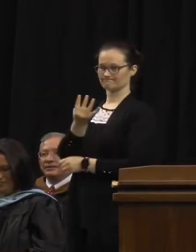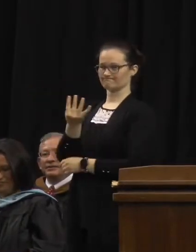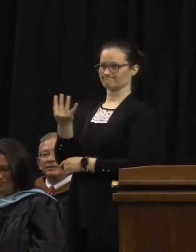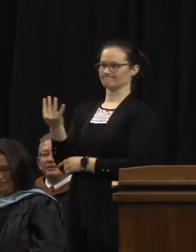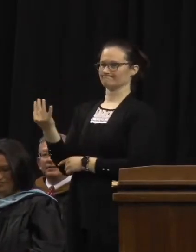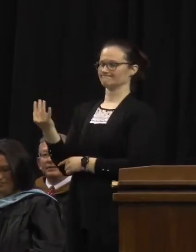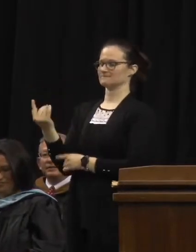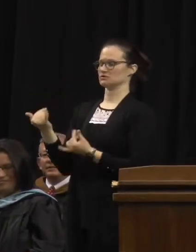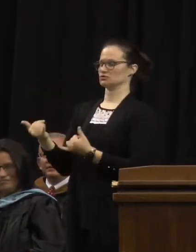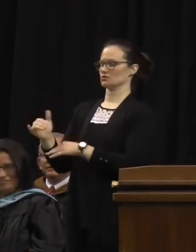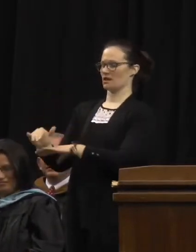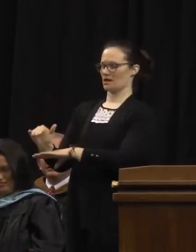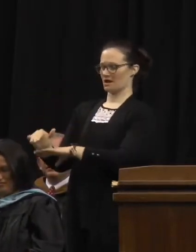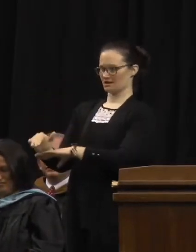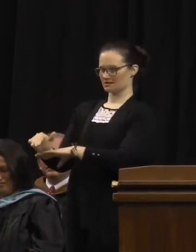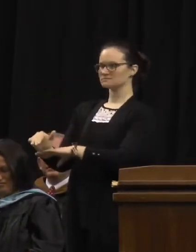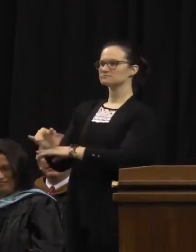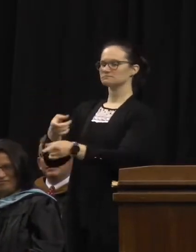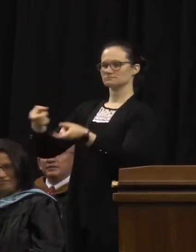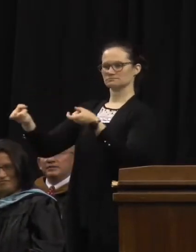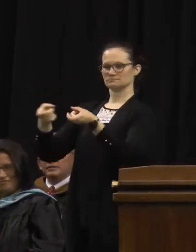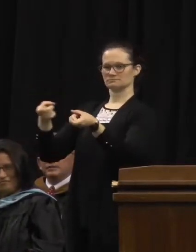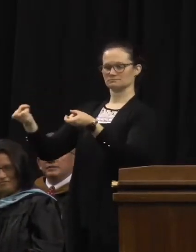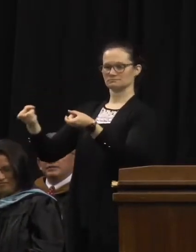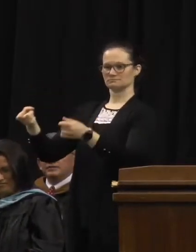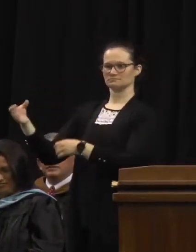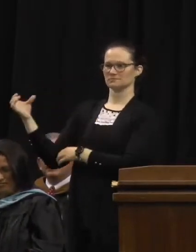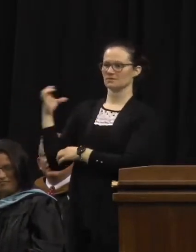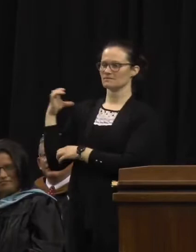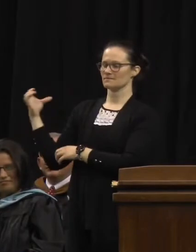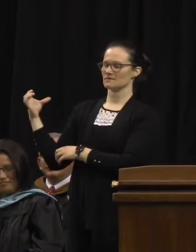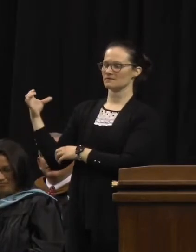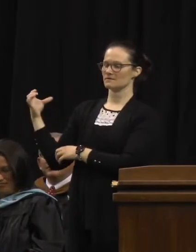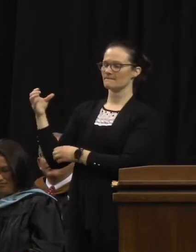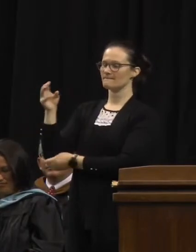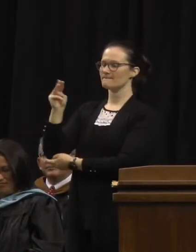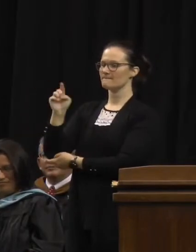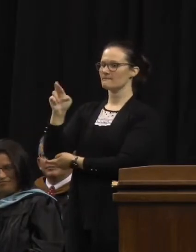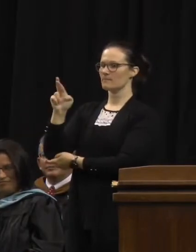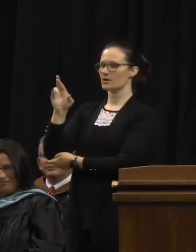evening under the direction of Commander Mark Morrow.